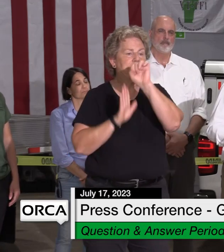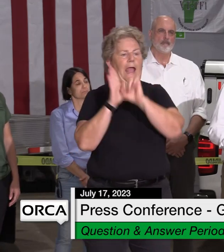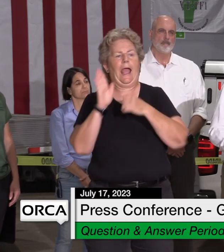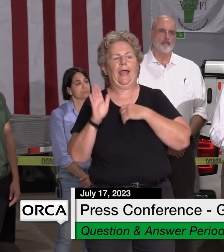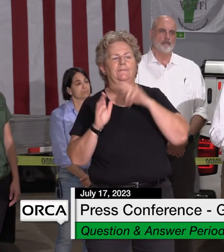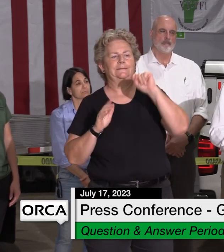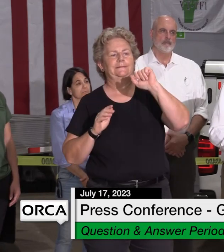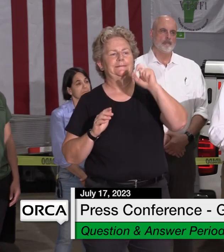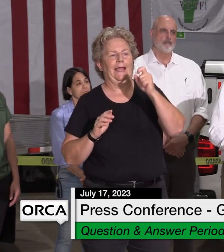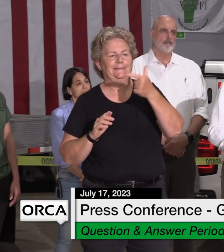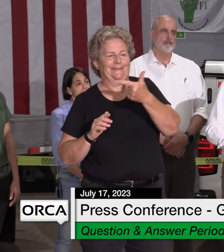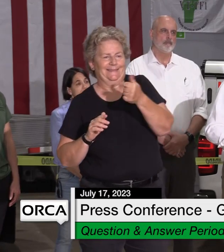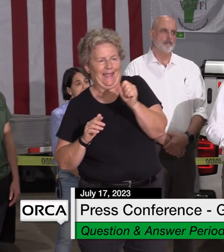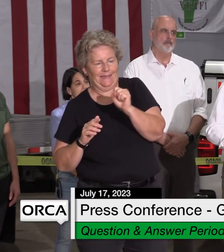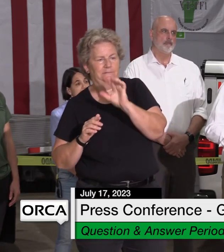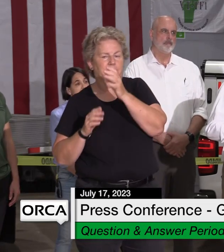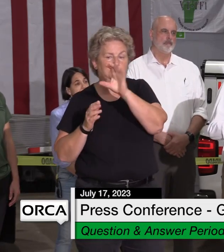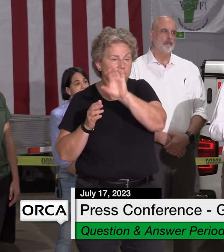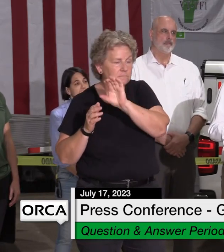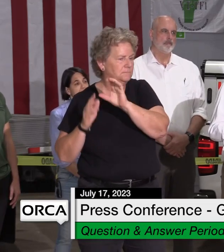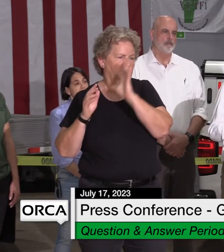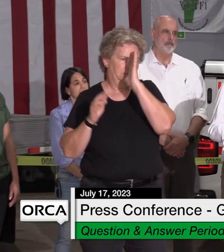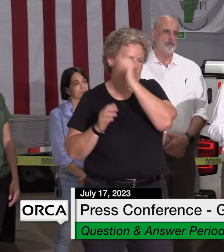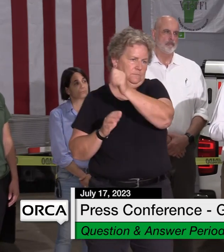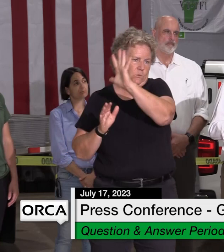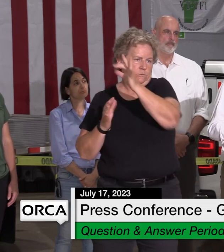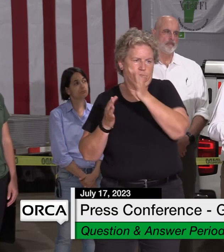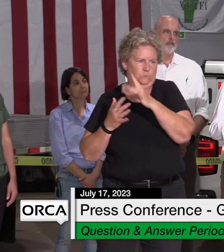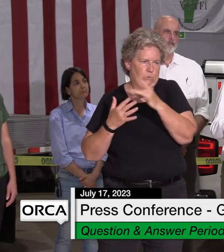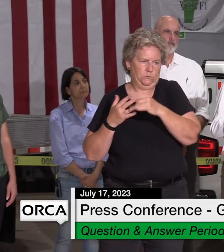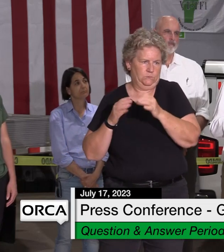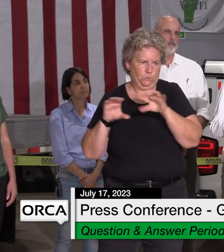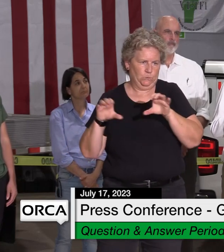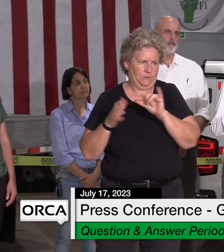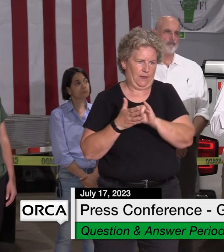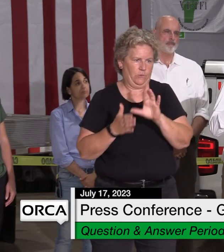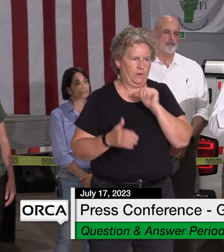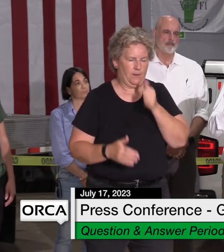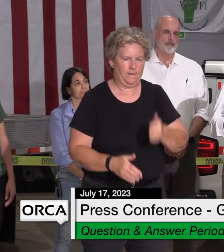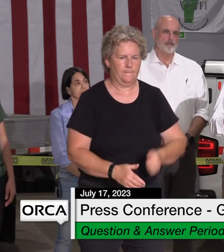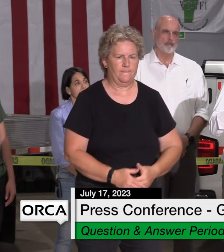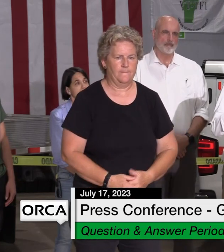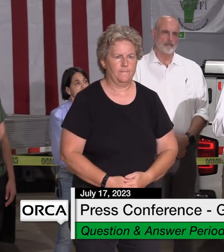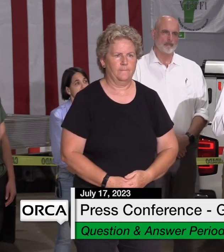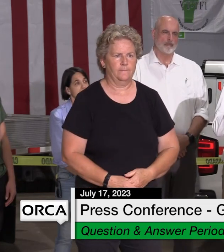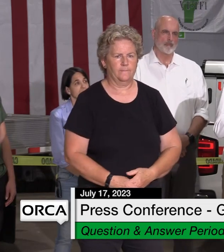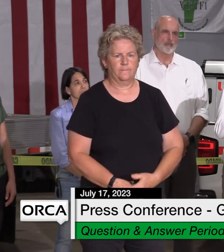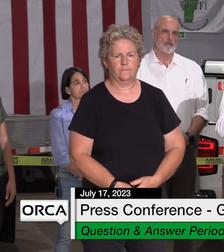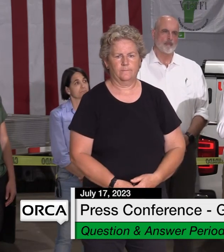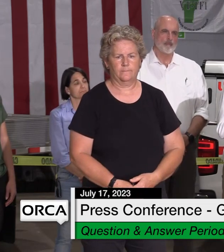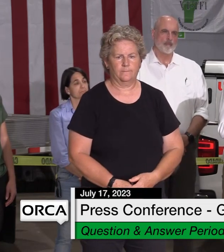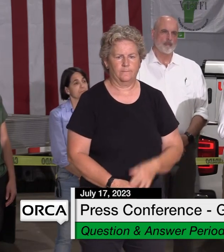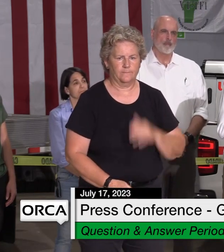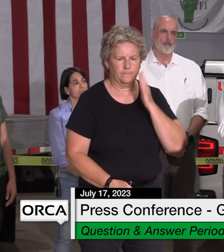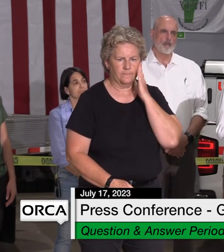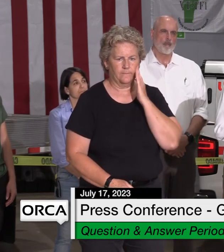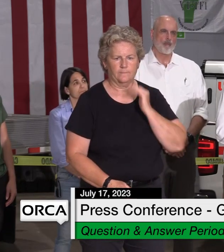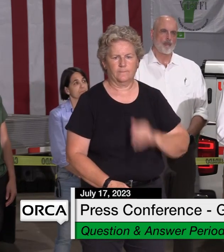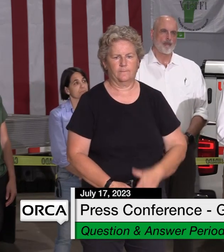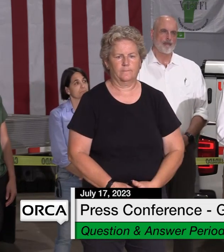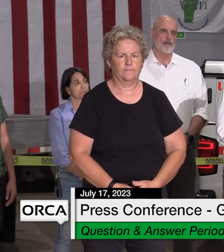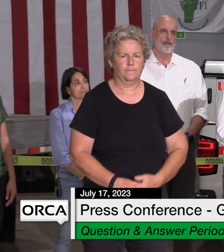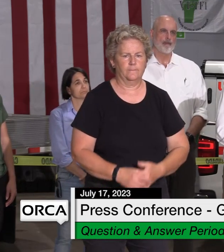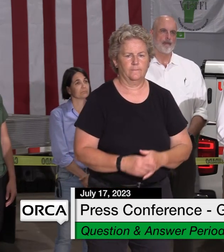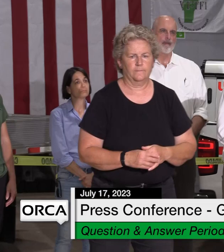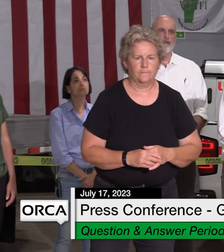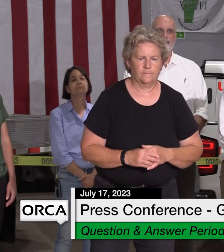remains a longer-term question about what to do as the federal gas tax obviously will become, each passing year, a less and less significant part of how we